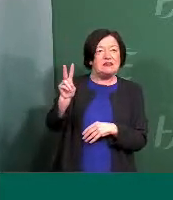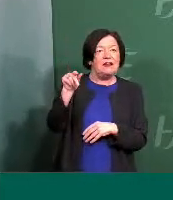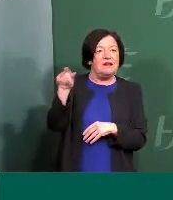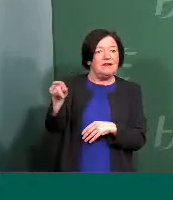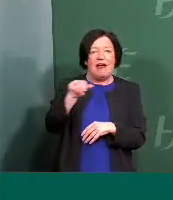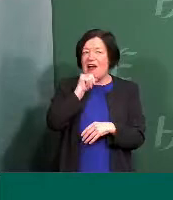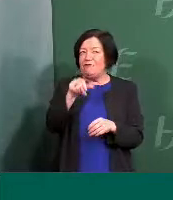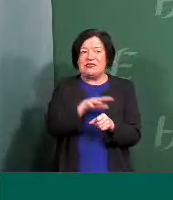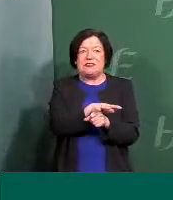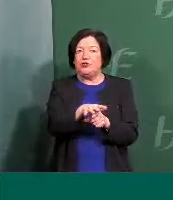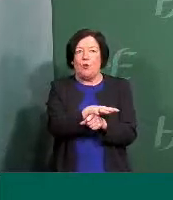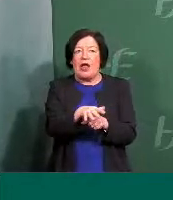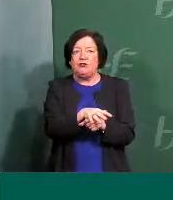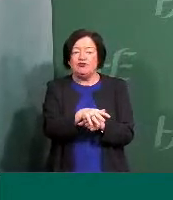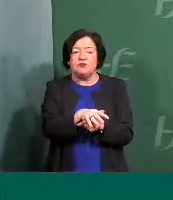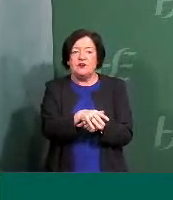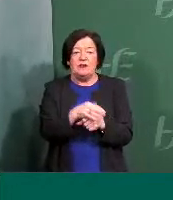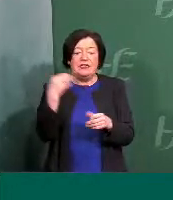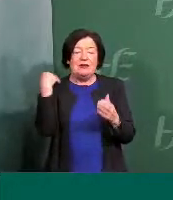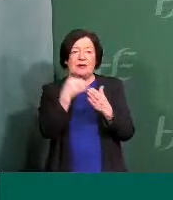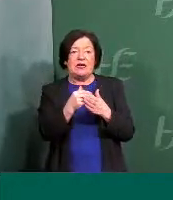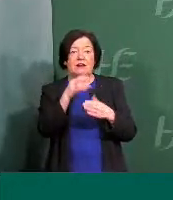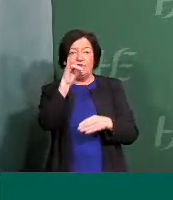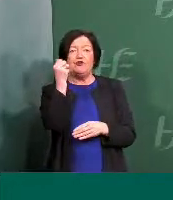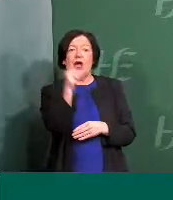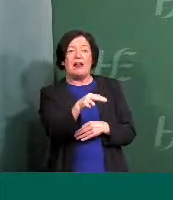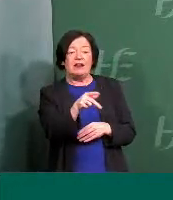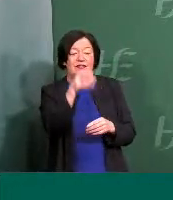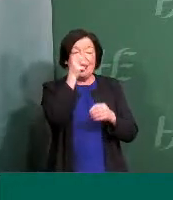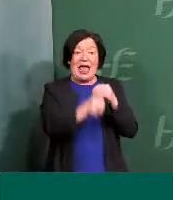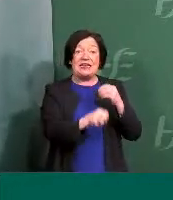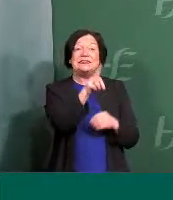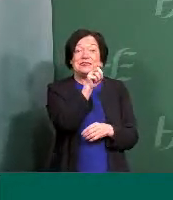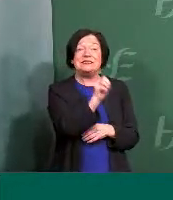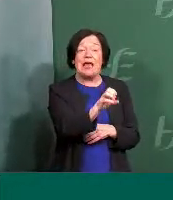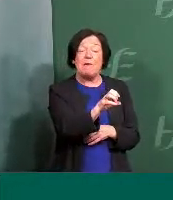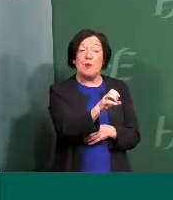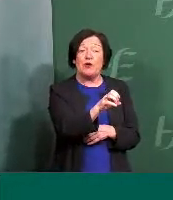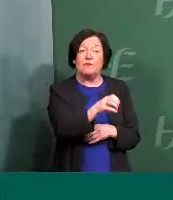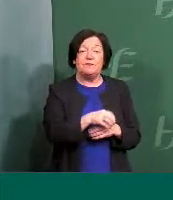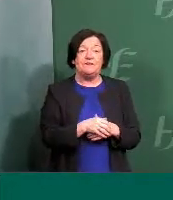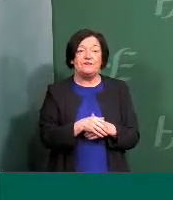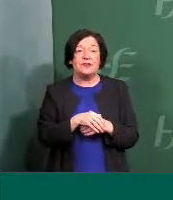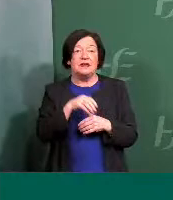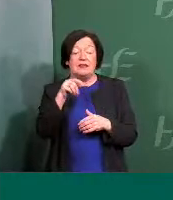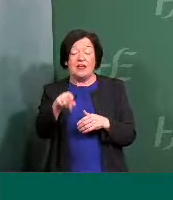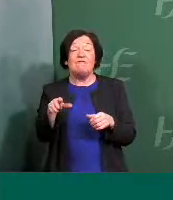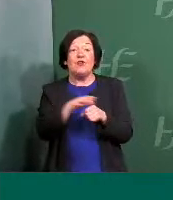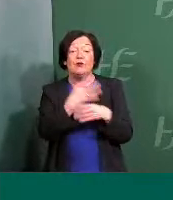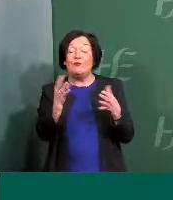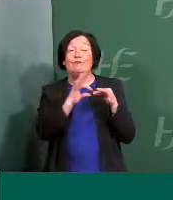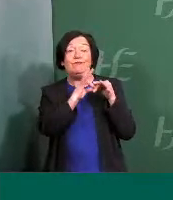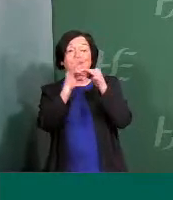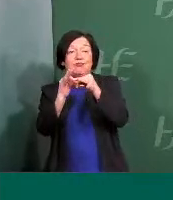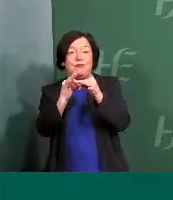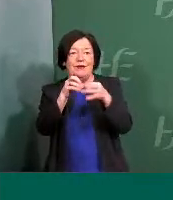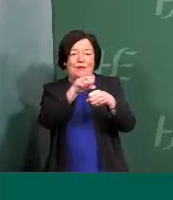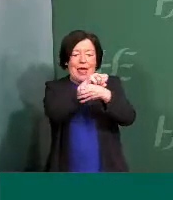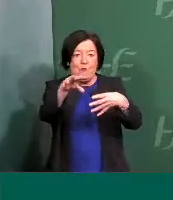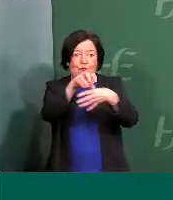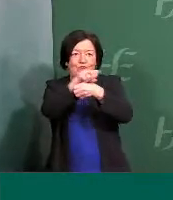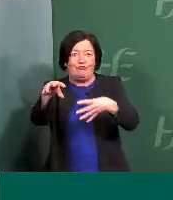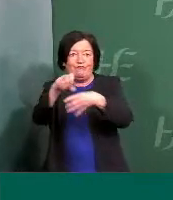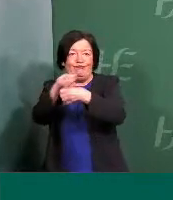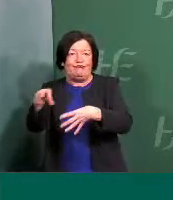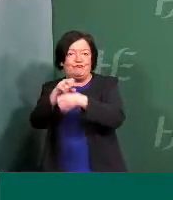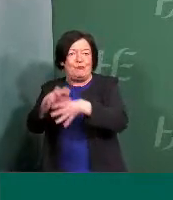hasn't been the case since the beginning of January, since the end of December, really. And that is wholly related to the outbreaks